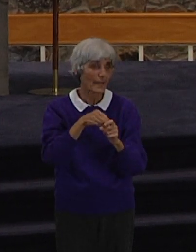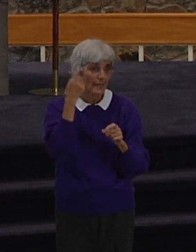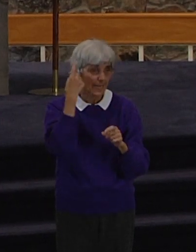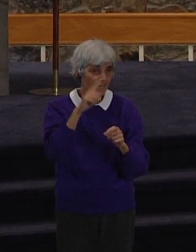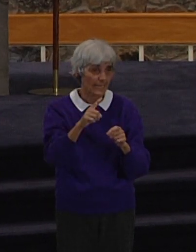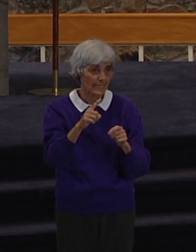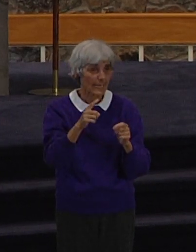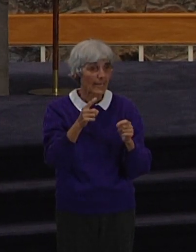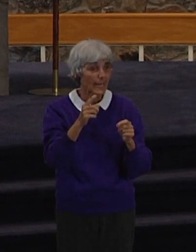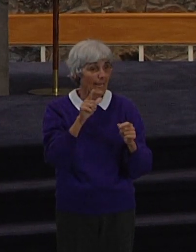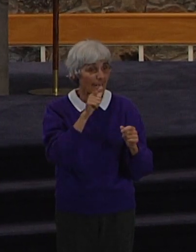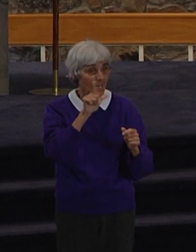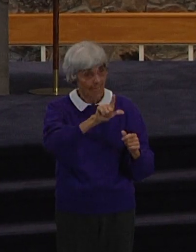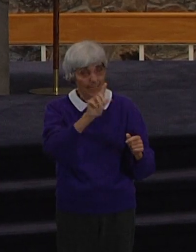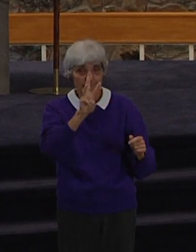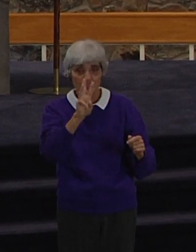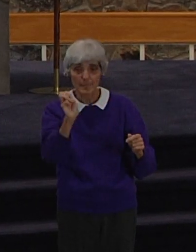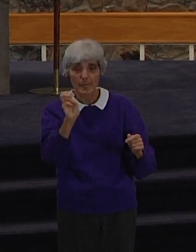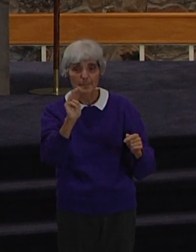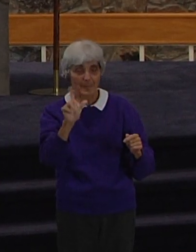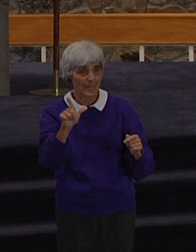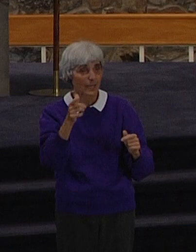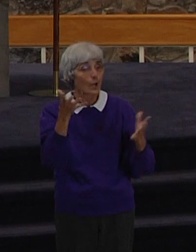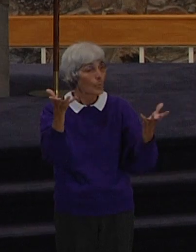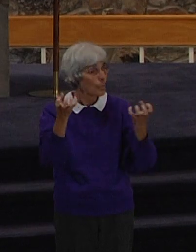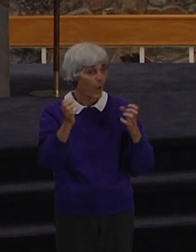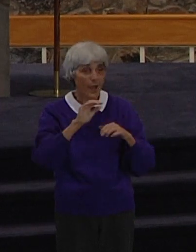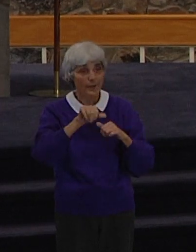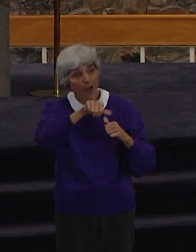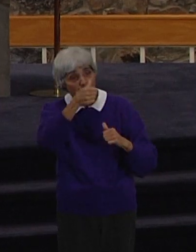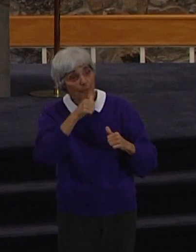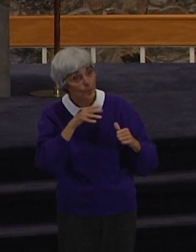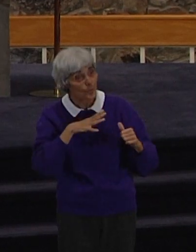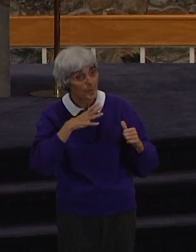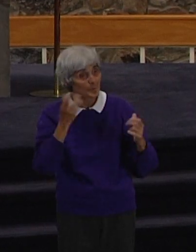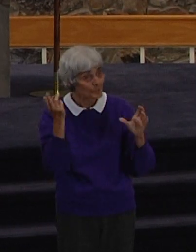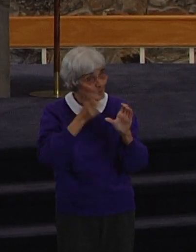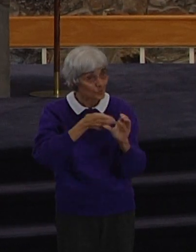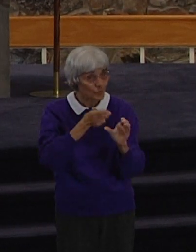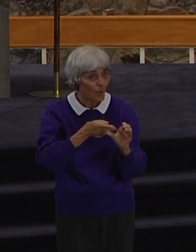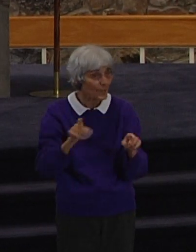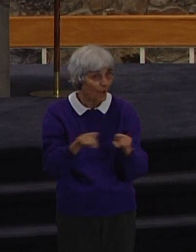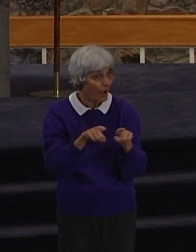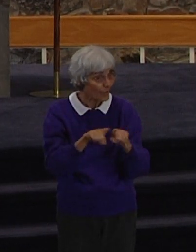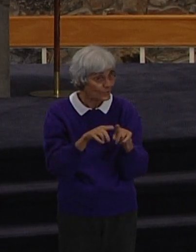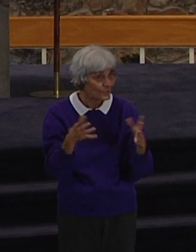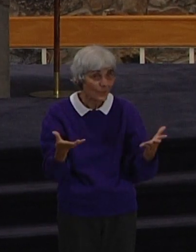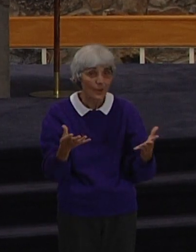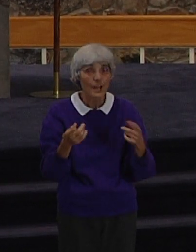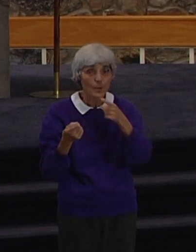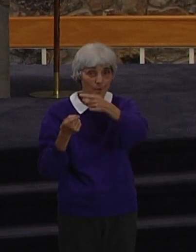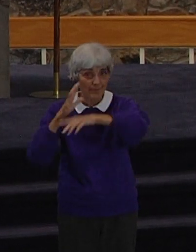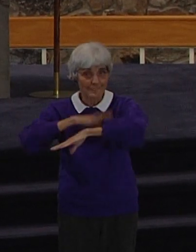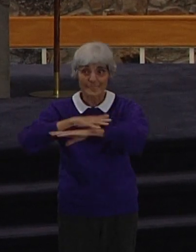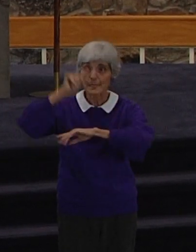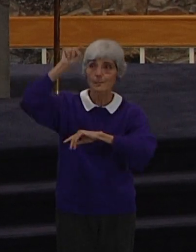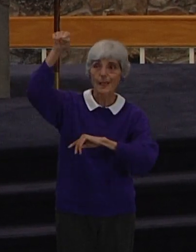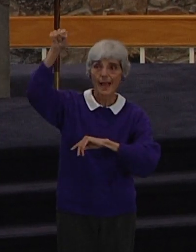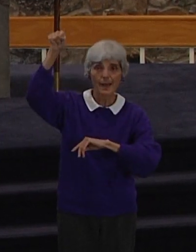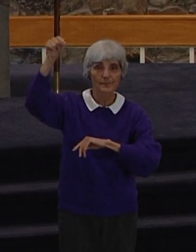ladies of Trinity to join us in our sisterhood. There's a table at the back